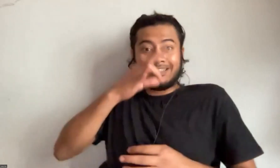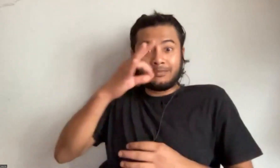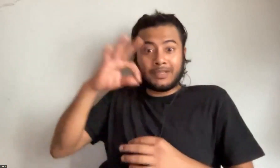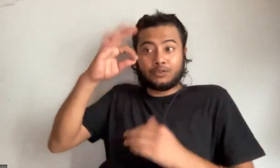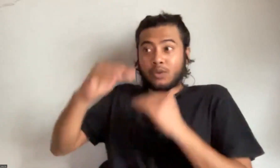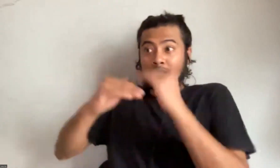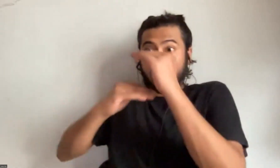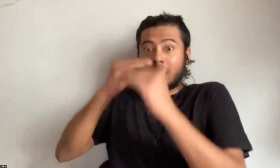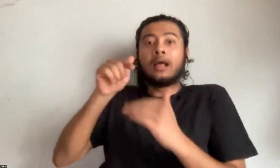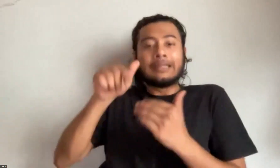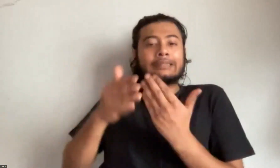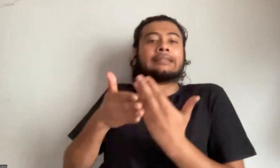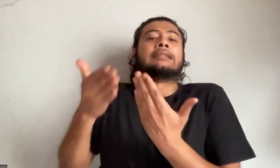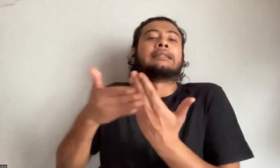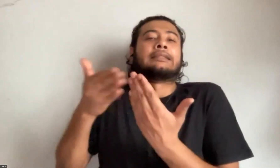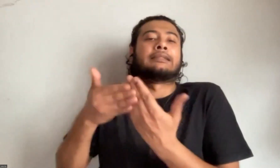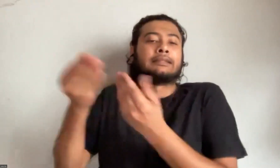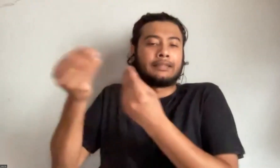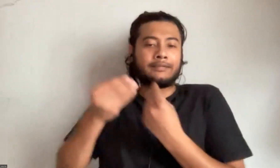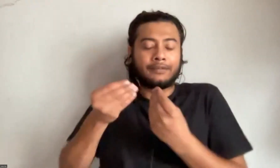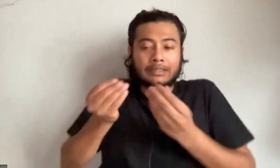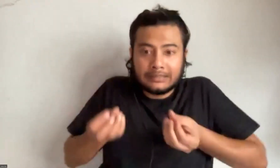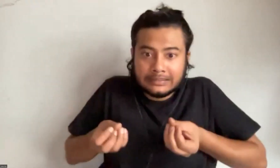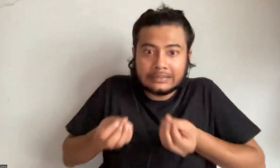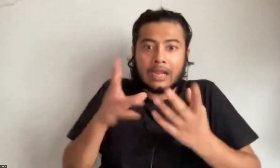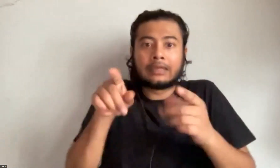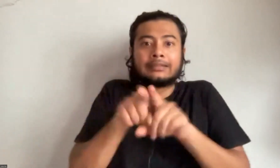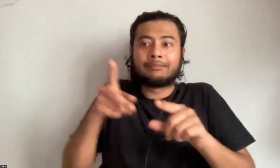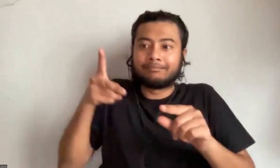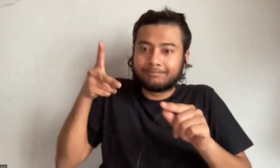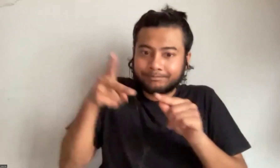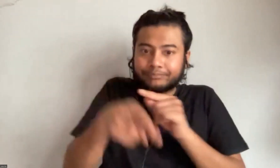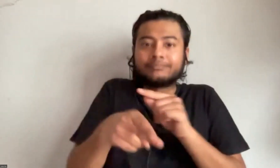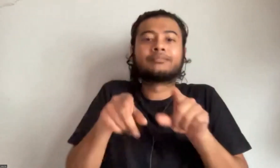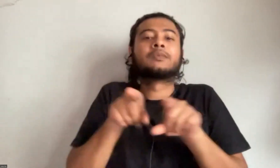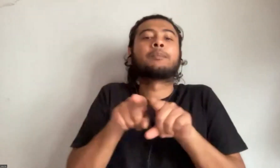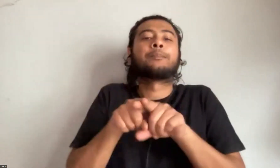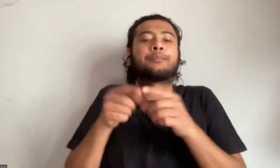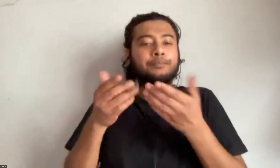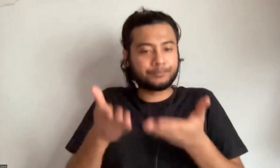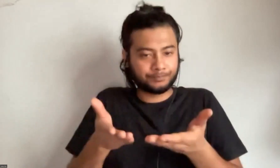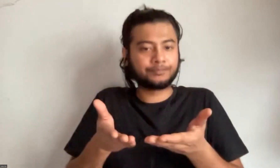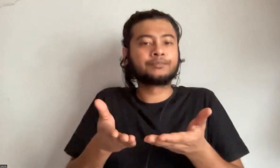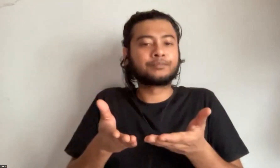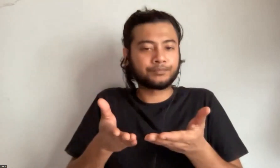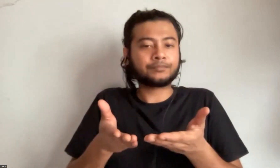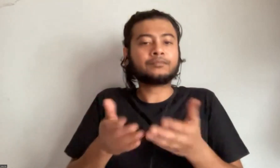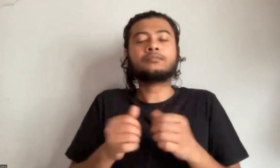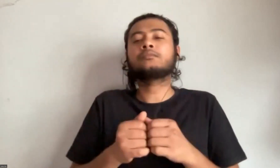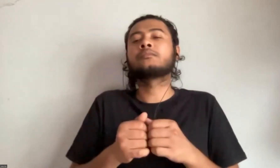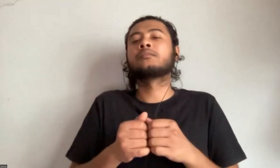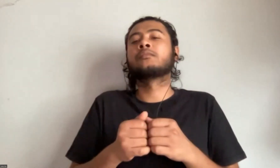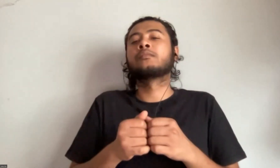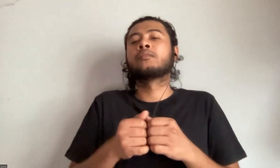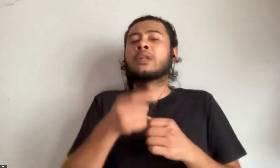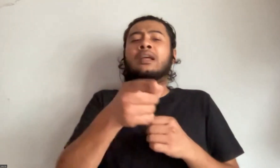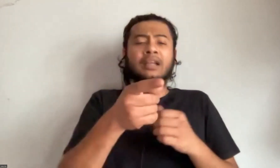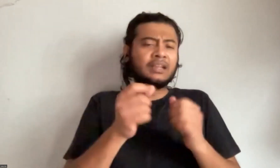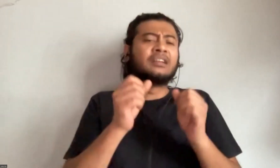not, whether you do any other reading or not, but one thing we should never leave daily is chanting.